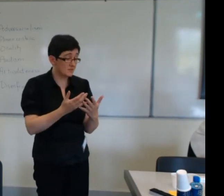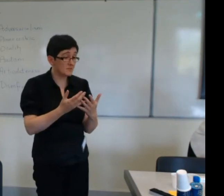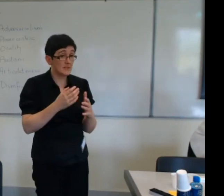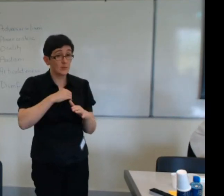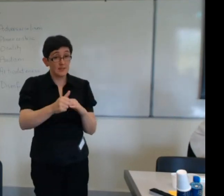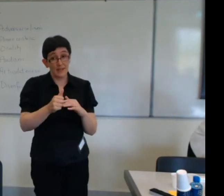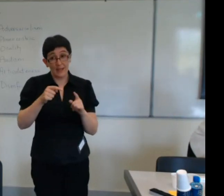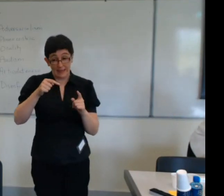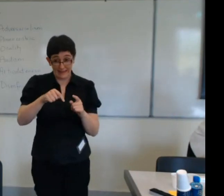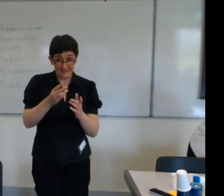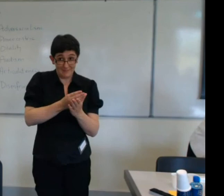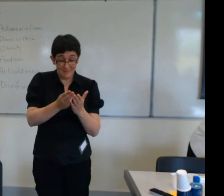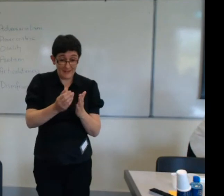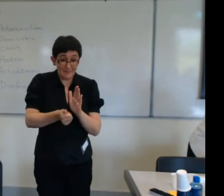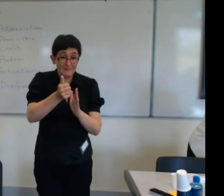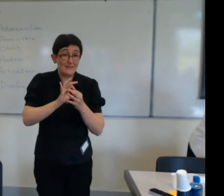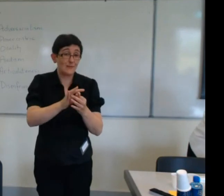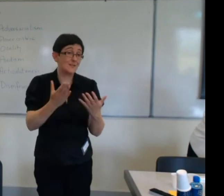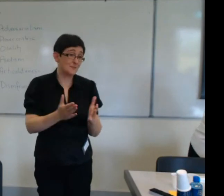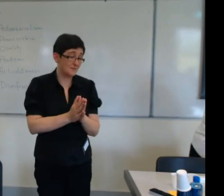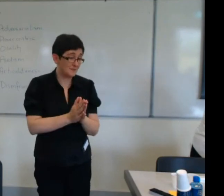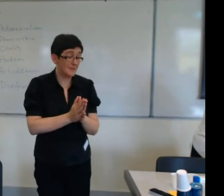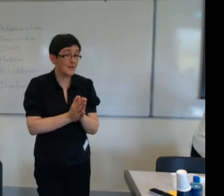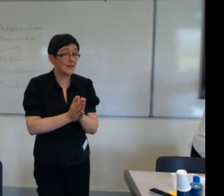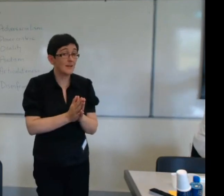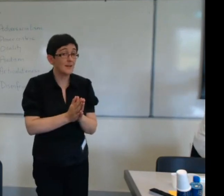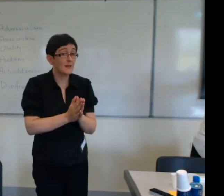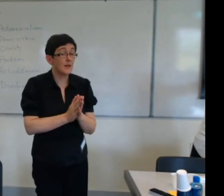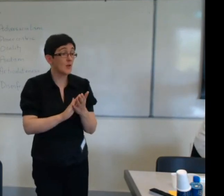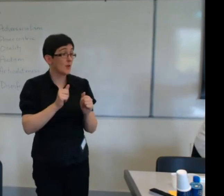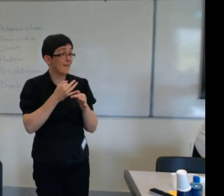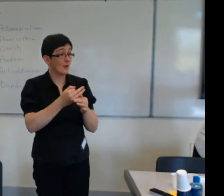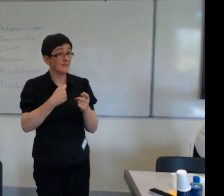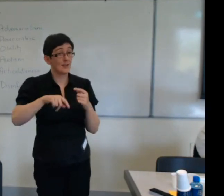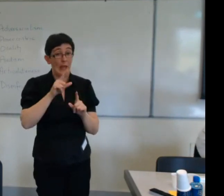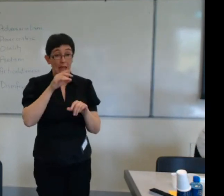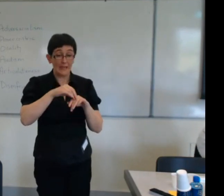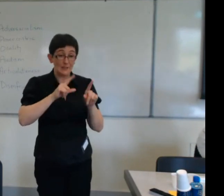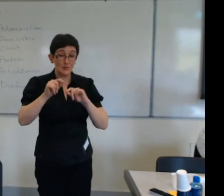is part of that relationship building piece. You can follow us on Twitter, Gill Harold. Get yourself on